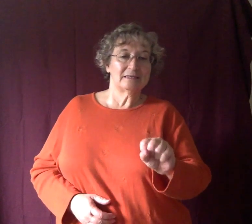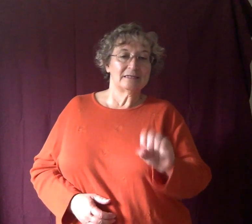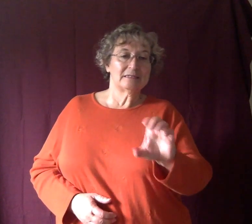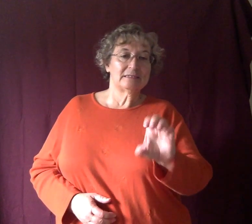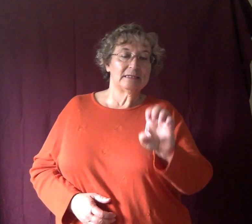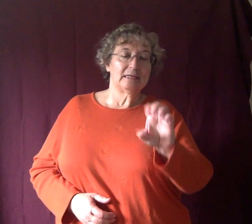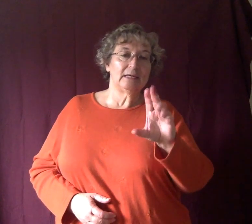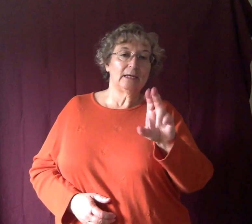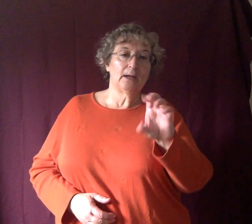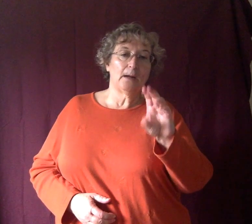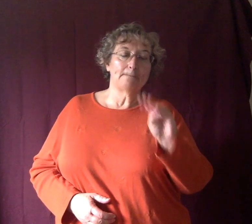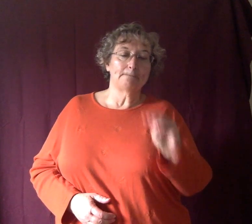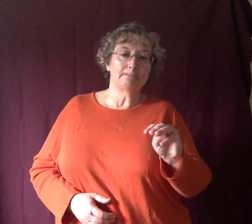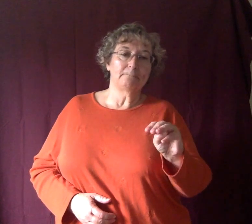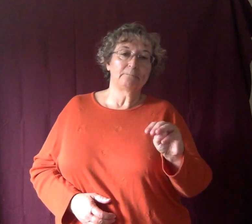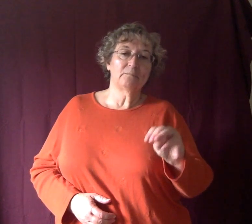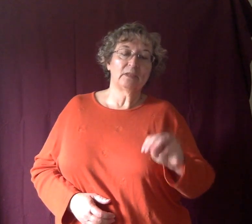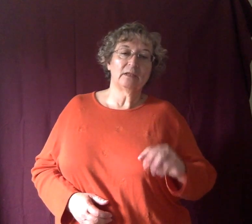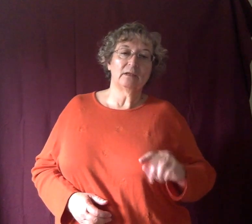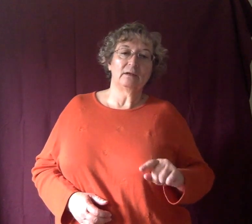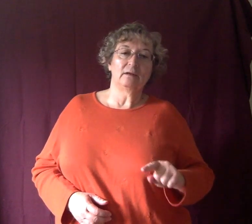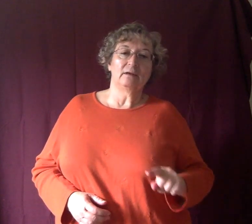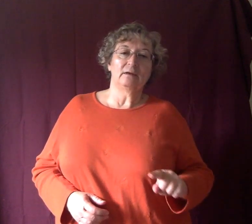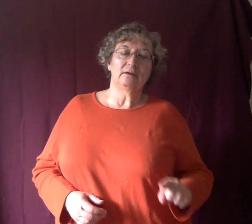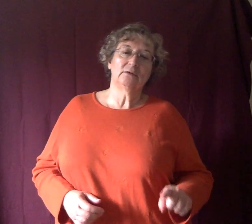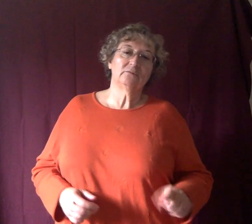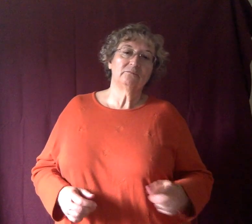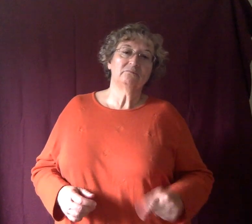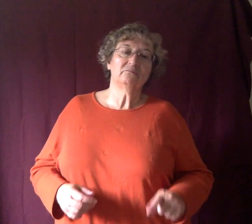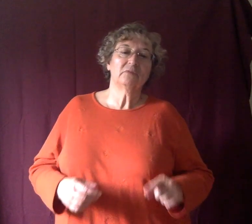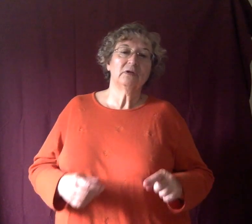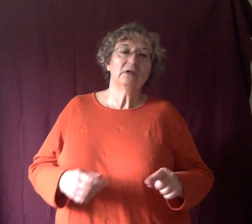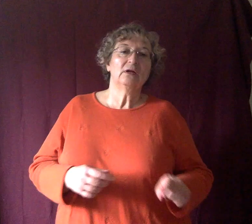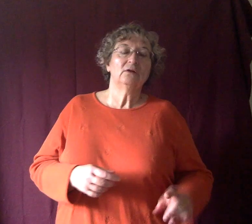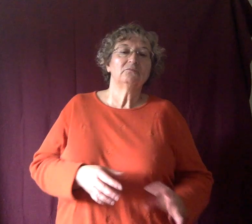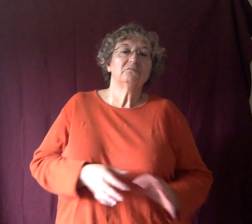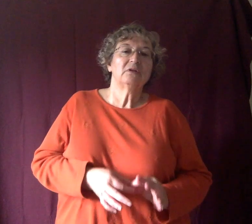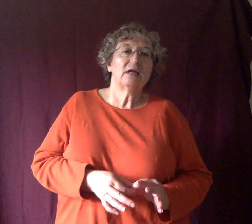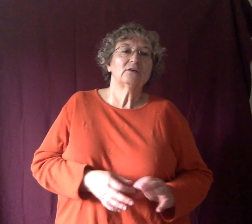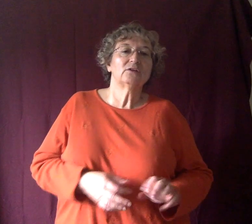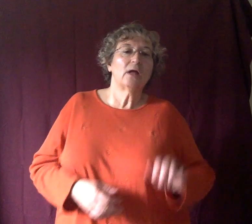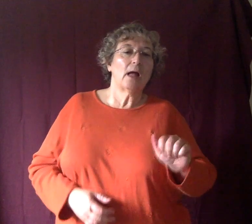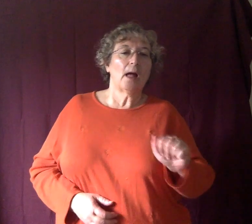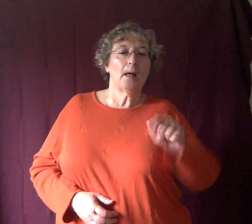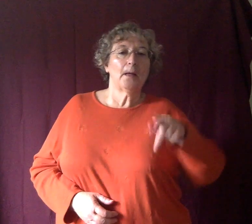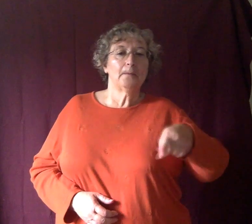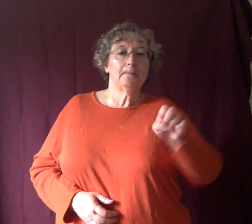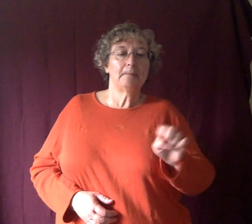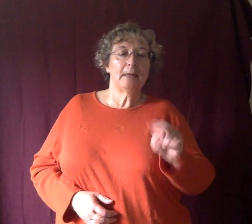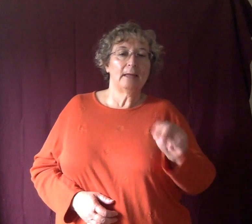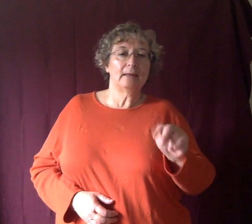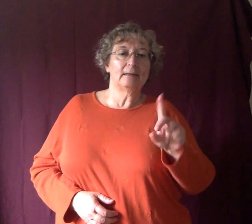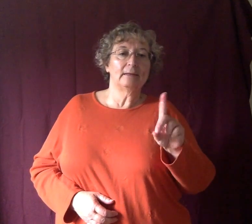lymphatic tissue known as the vermiform appendix, or sometimes simply the appendix. In humans, the function of the appendix really is not